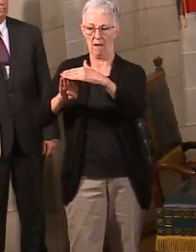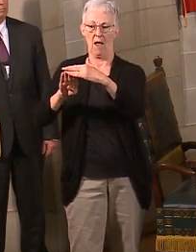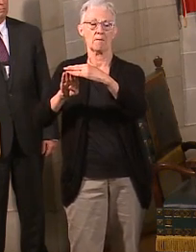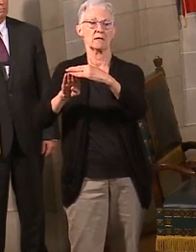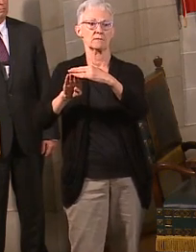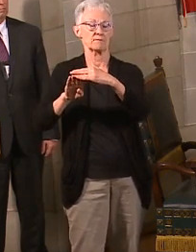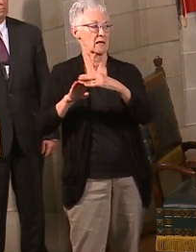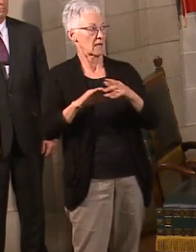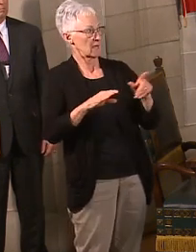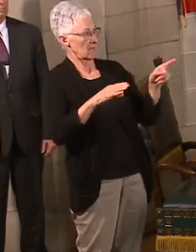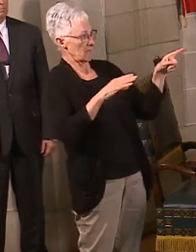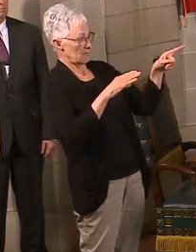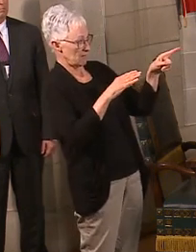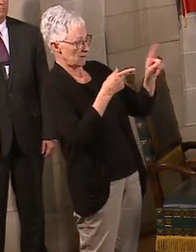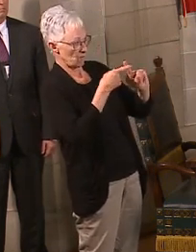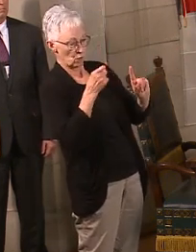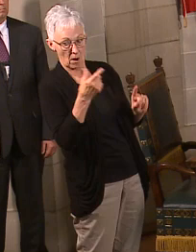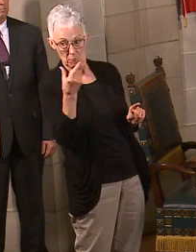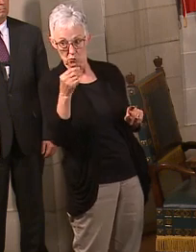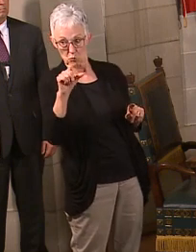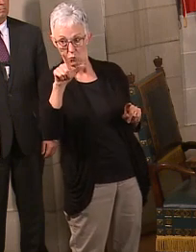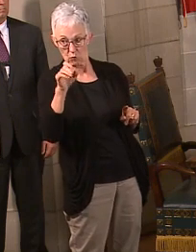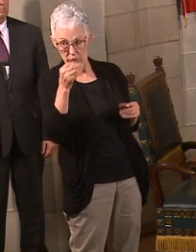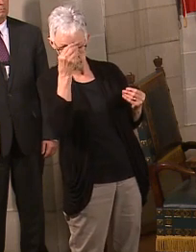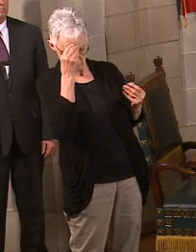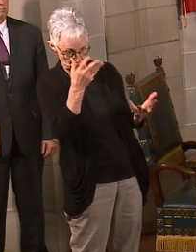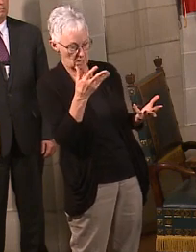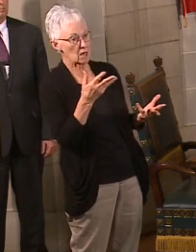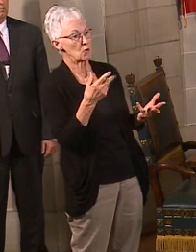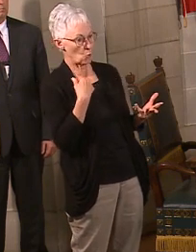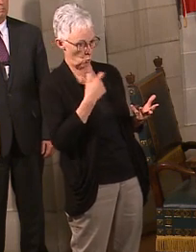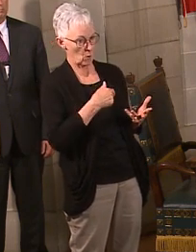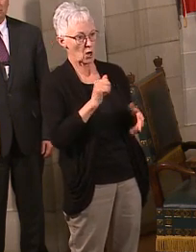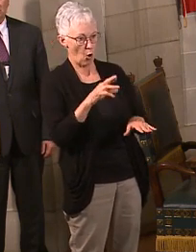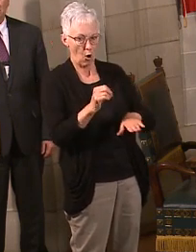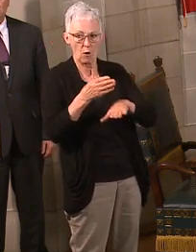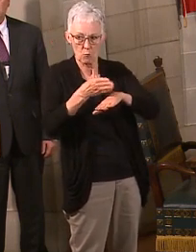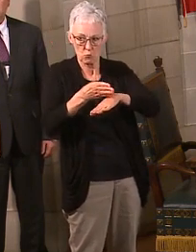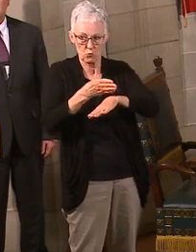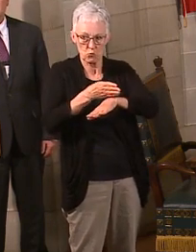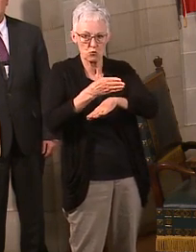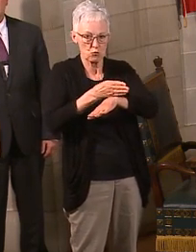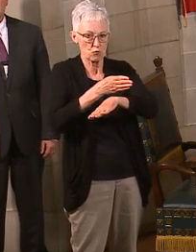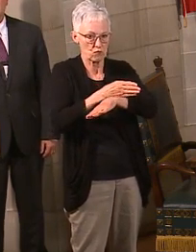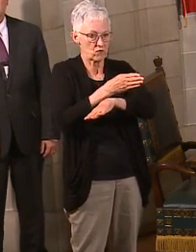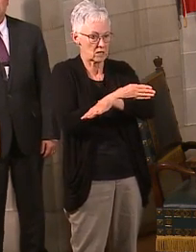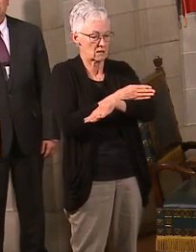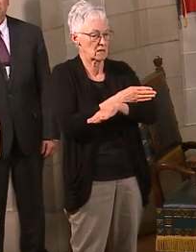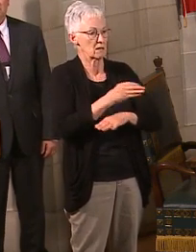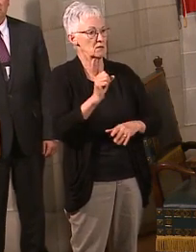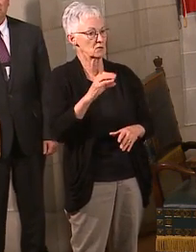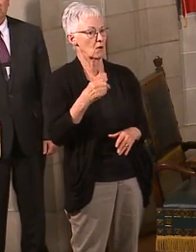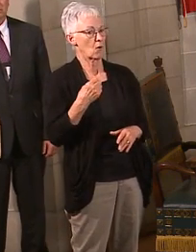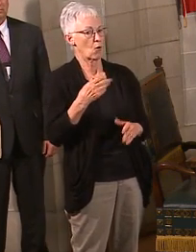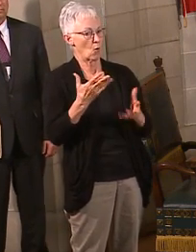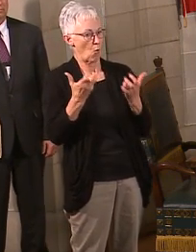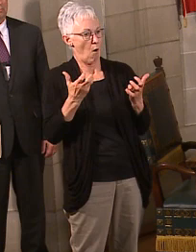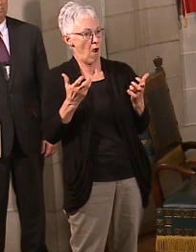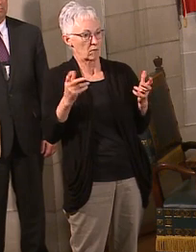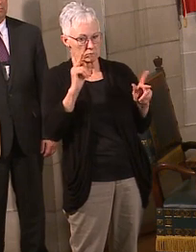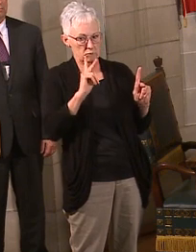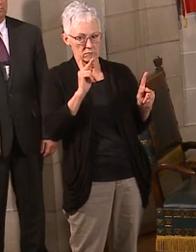show from Google, we're making progress. Let's stay on top of it, folks. Nebraskans have been great about this. We want everybody to exercise their,